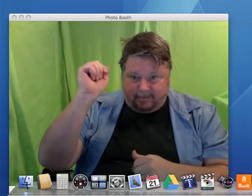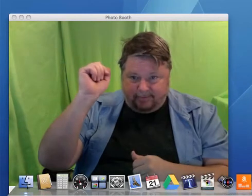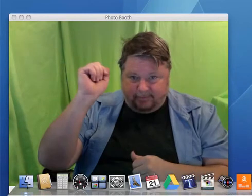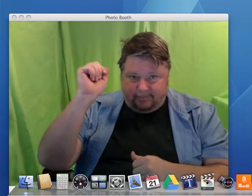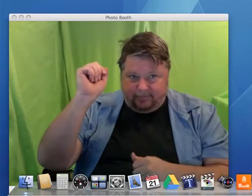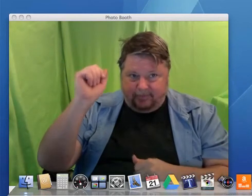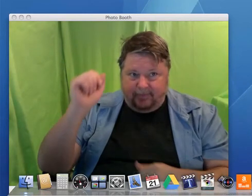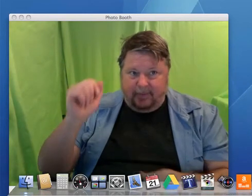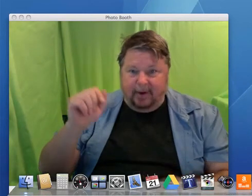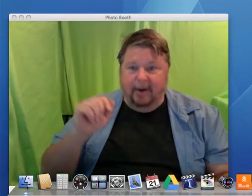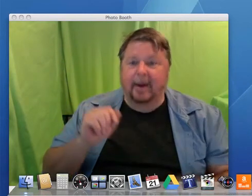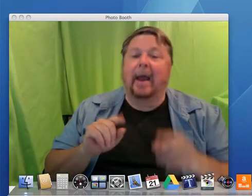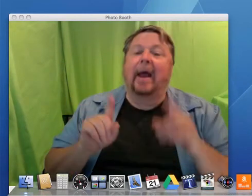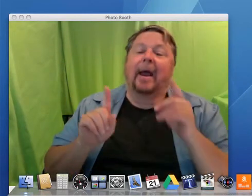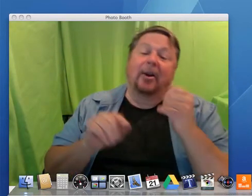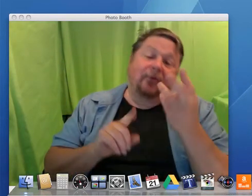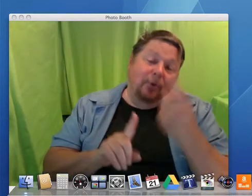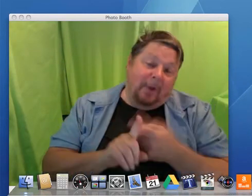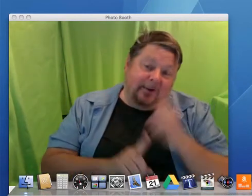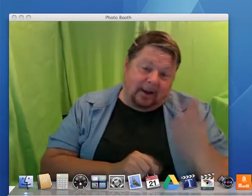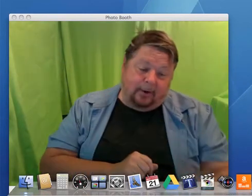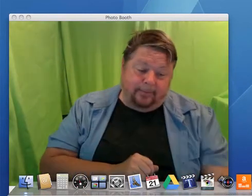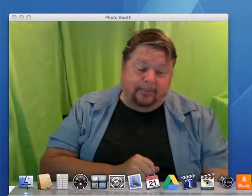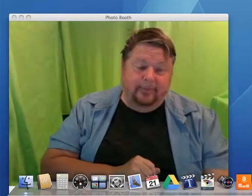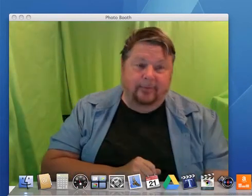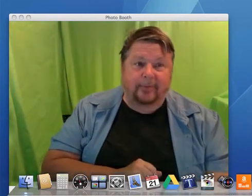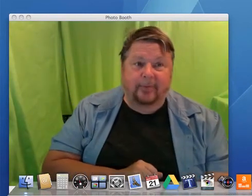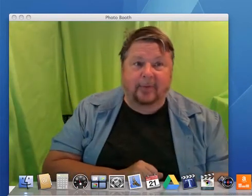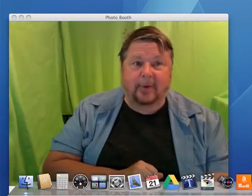blah. And a few months later,